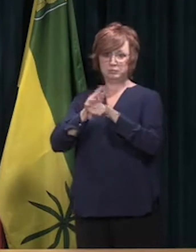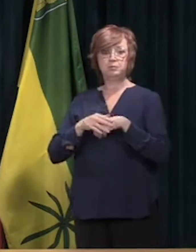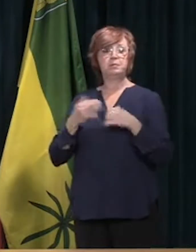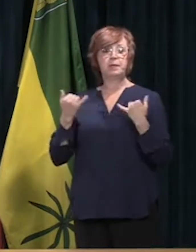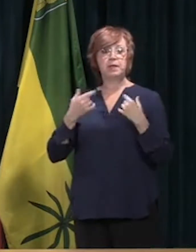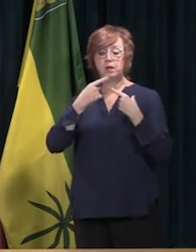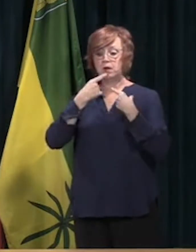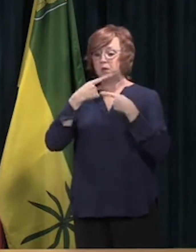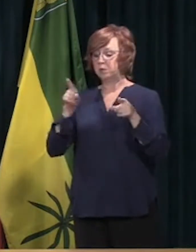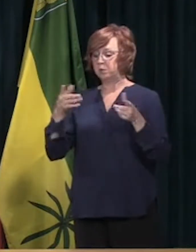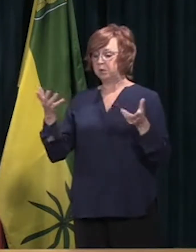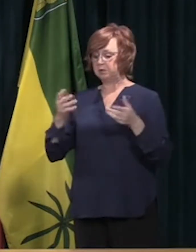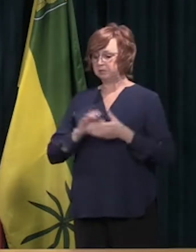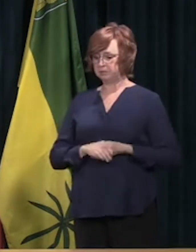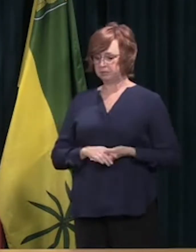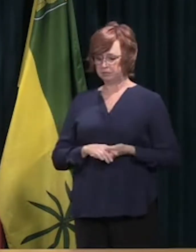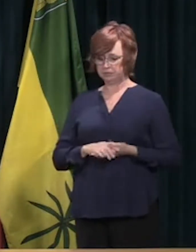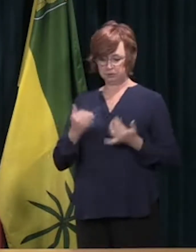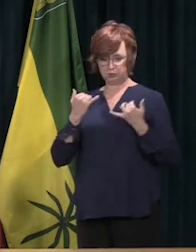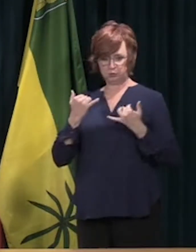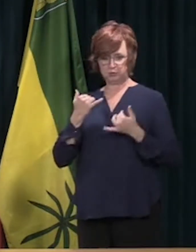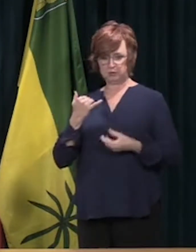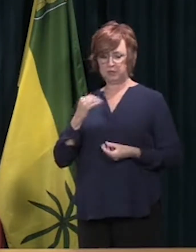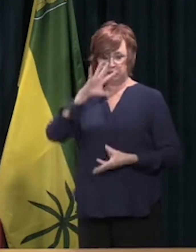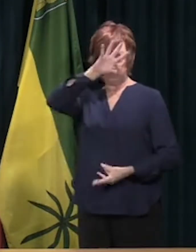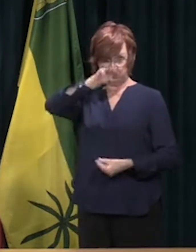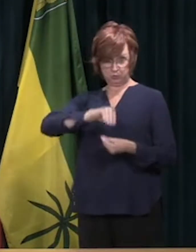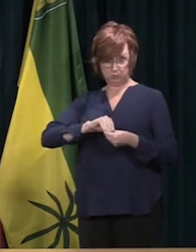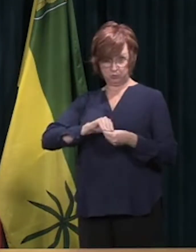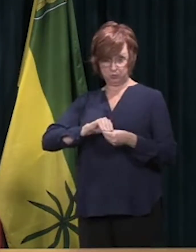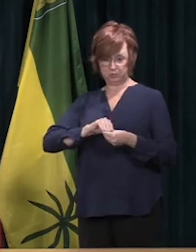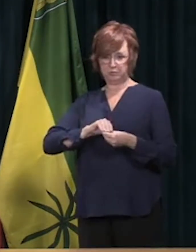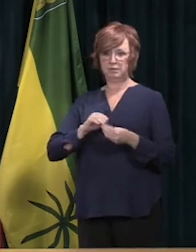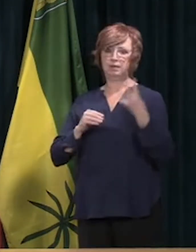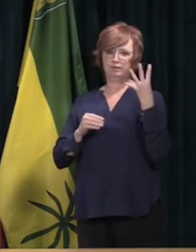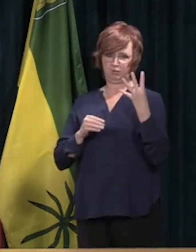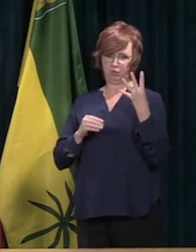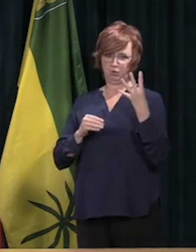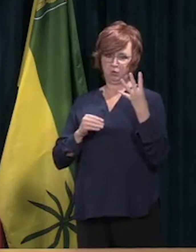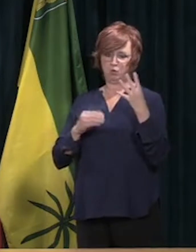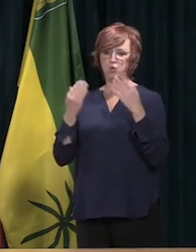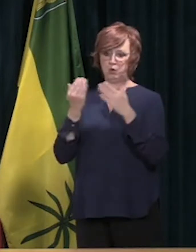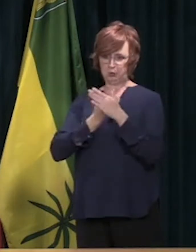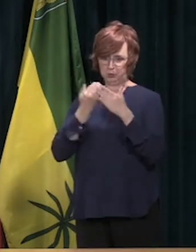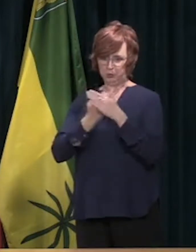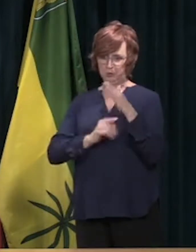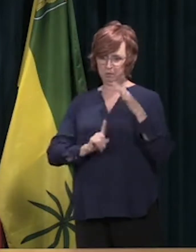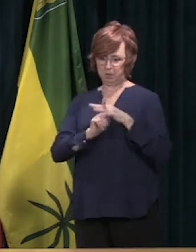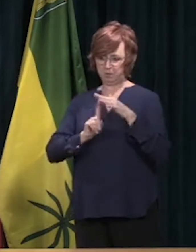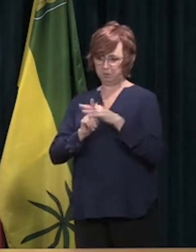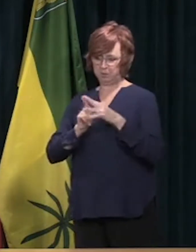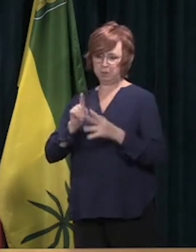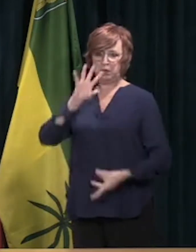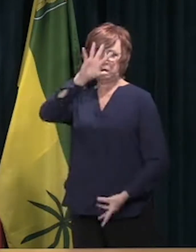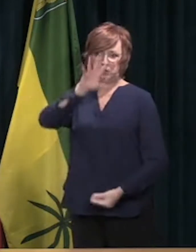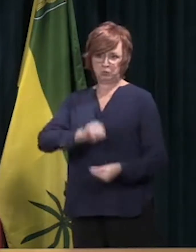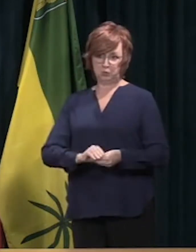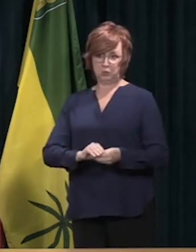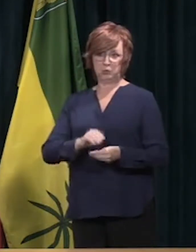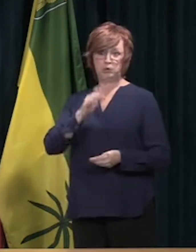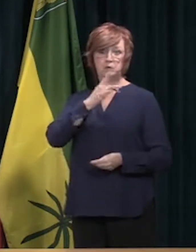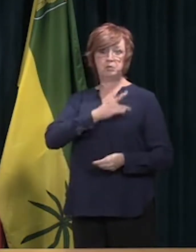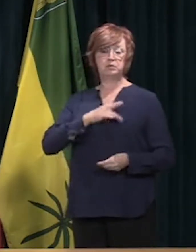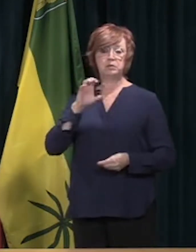of today, we now have 4 new presumptive positive cases, bringing the total to 20